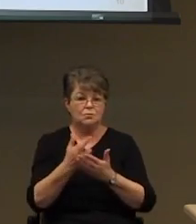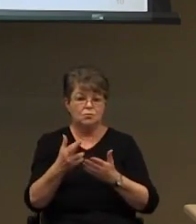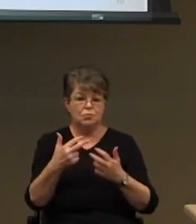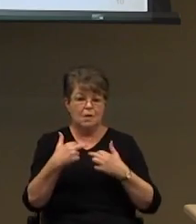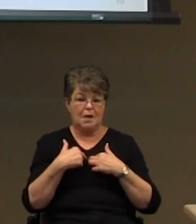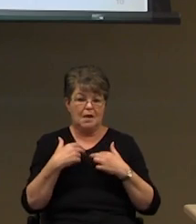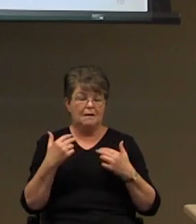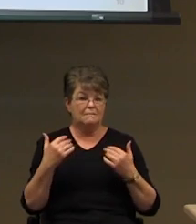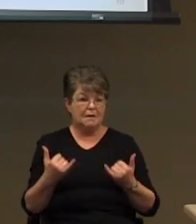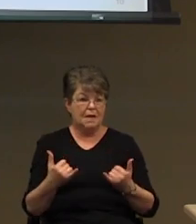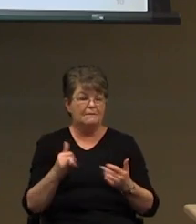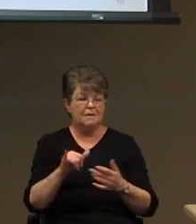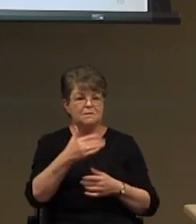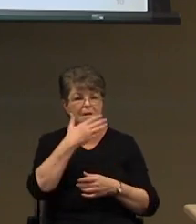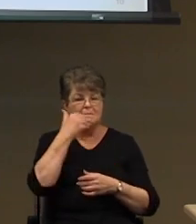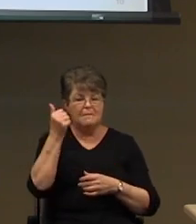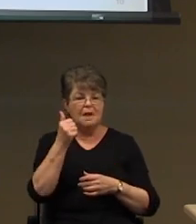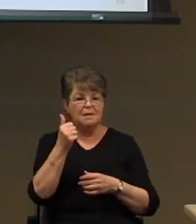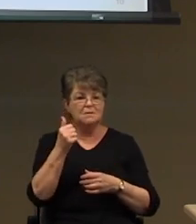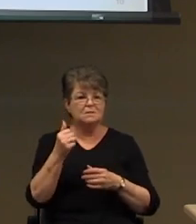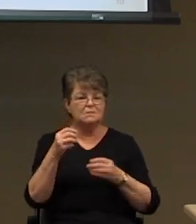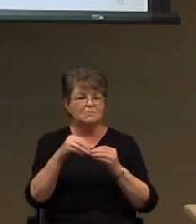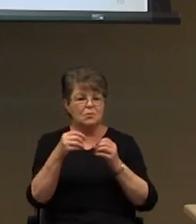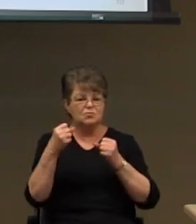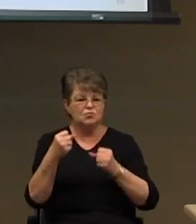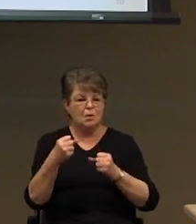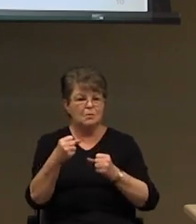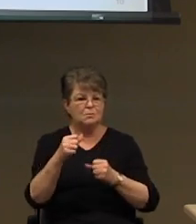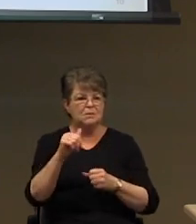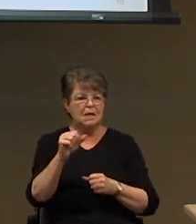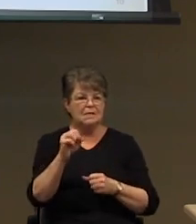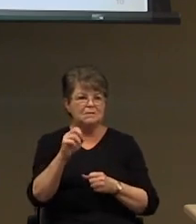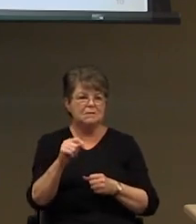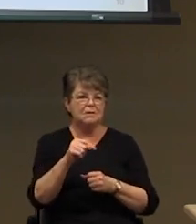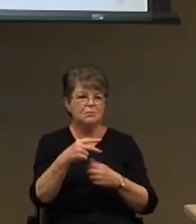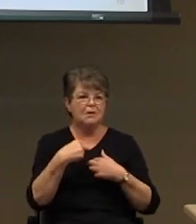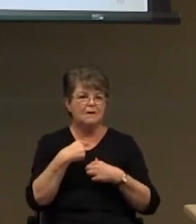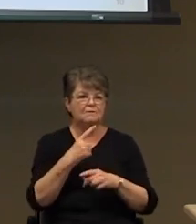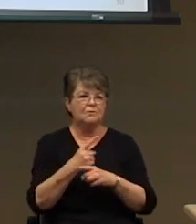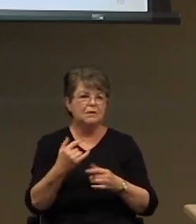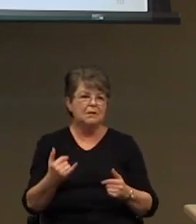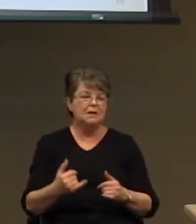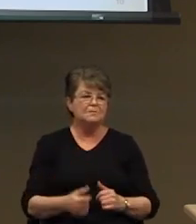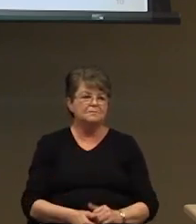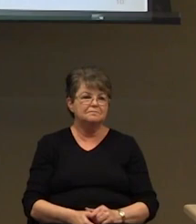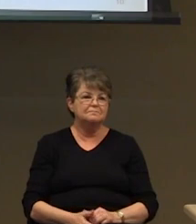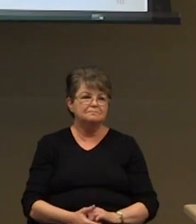place, that's the best place, that's the strongest assets that we have right now.